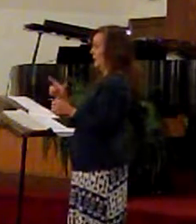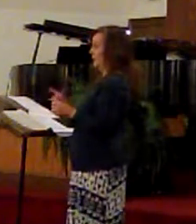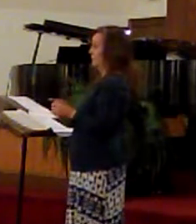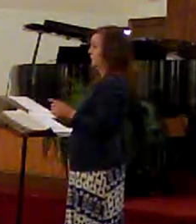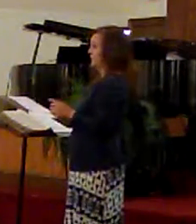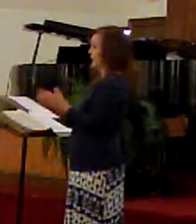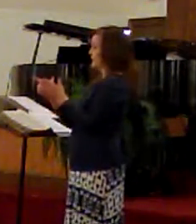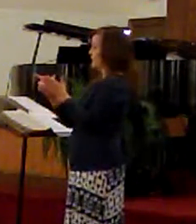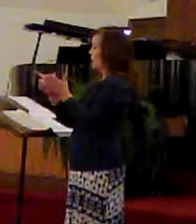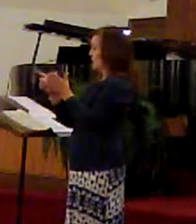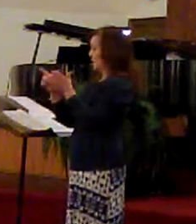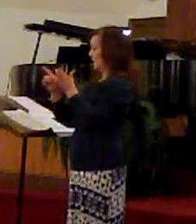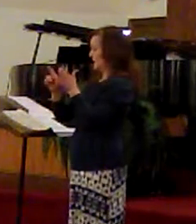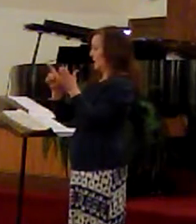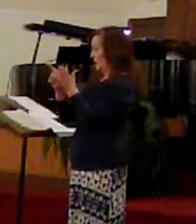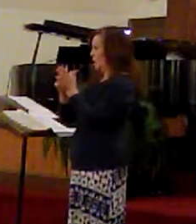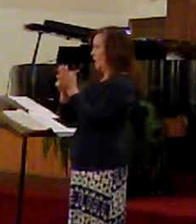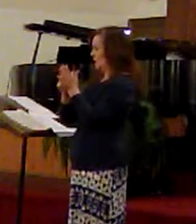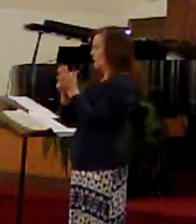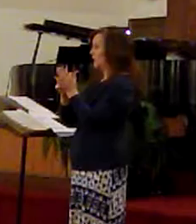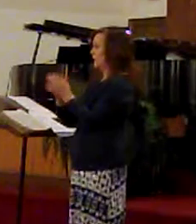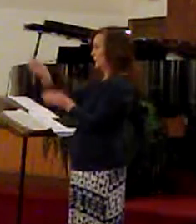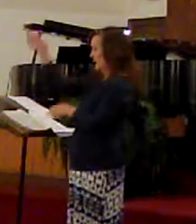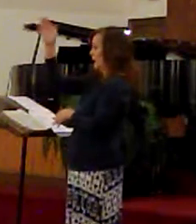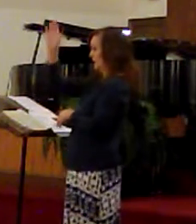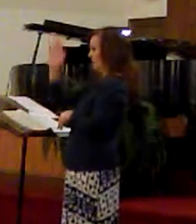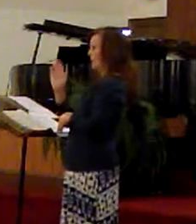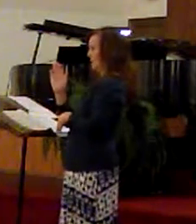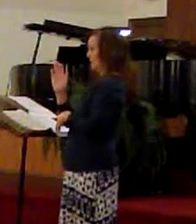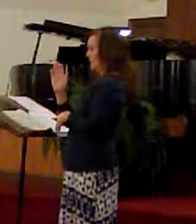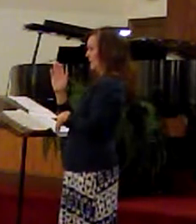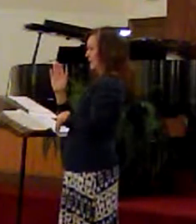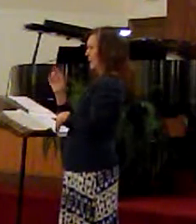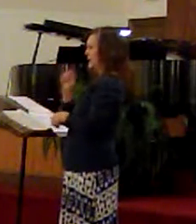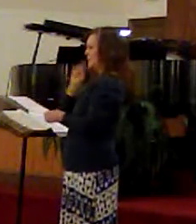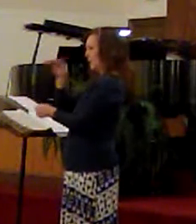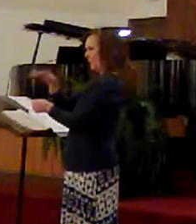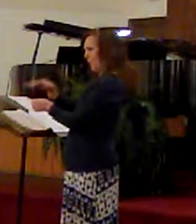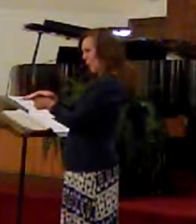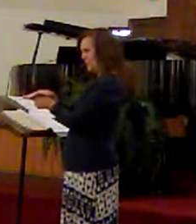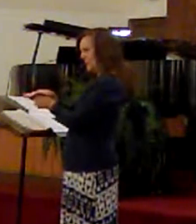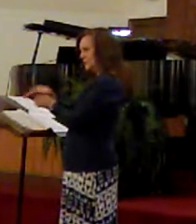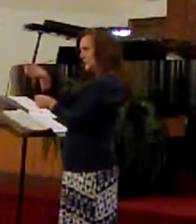of what I say I'm going to do, I'm going to make a covenant with you.